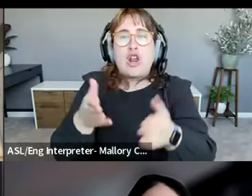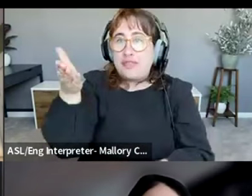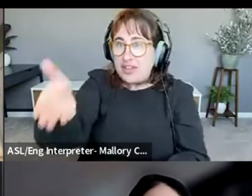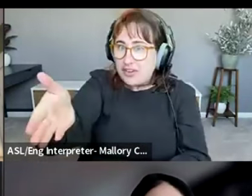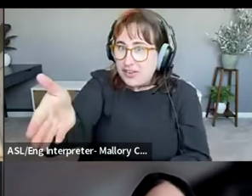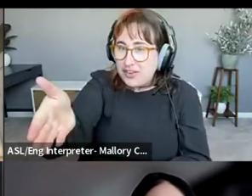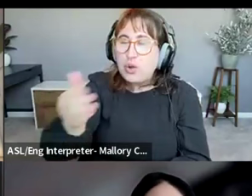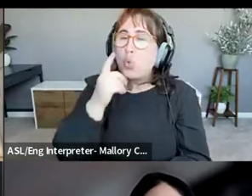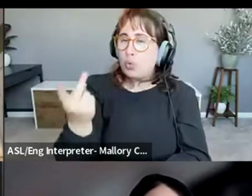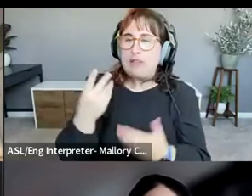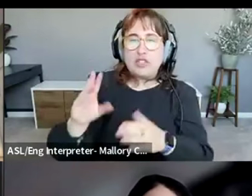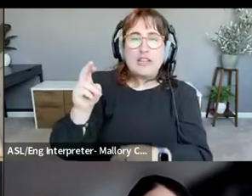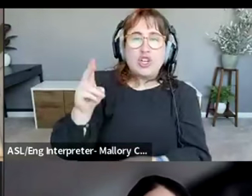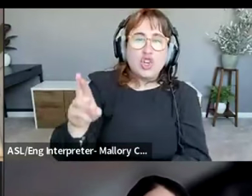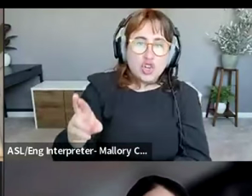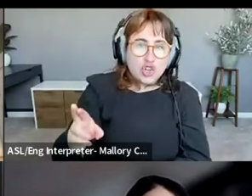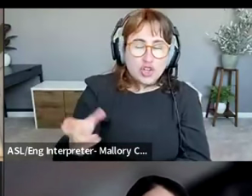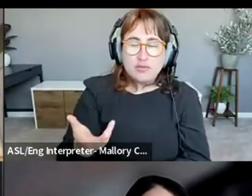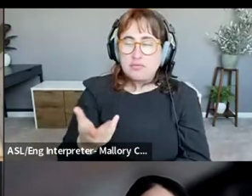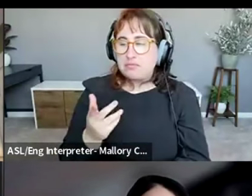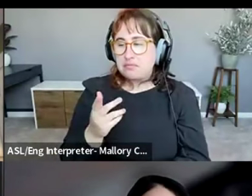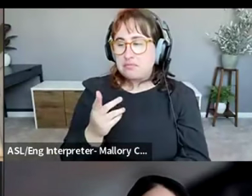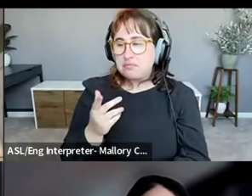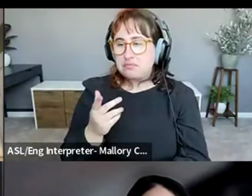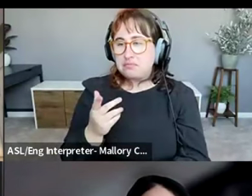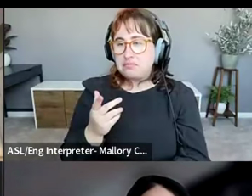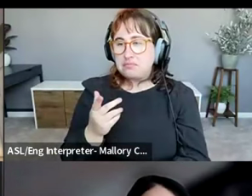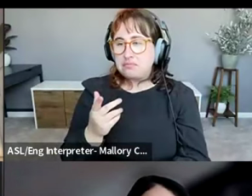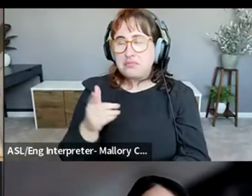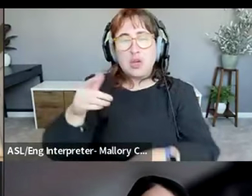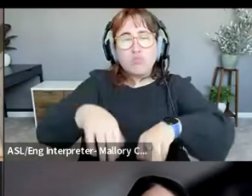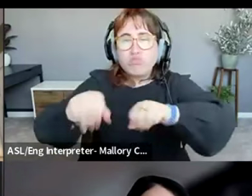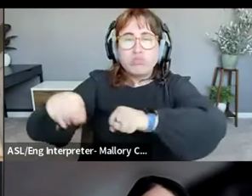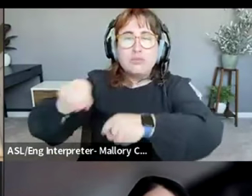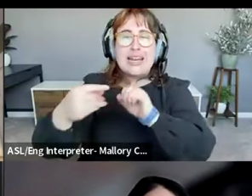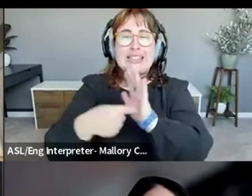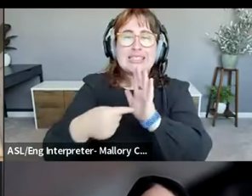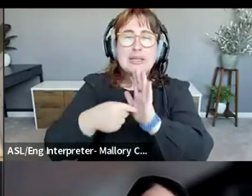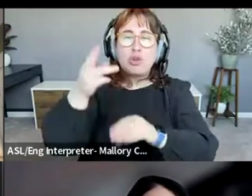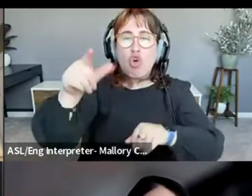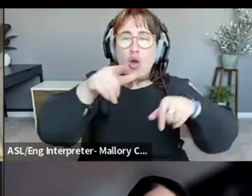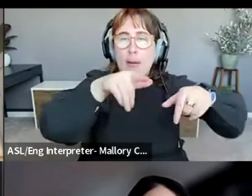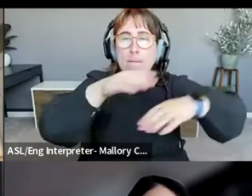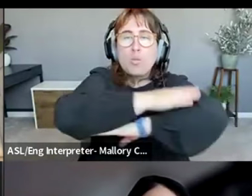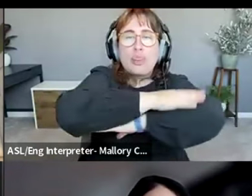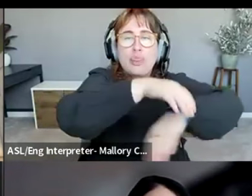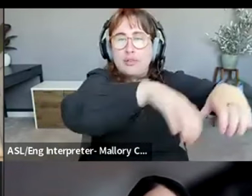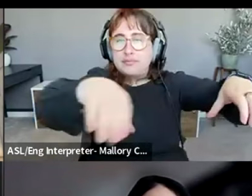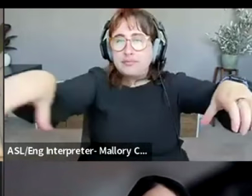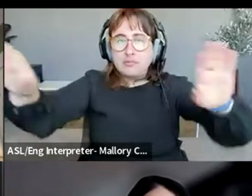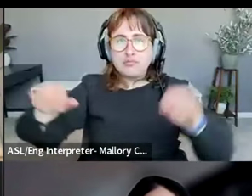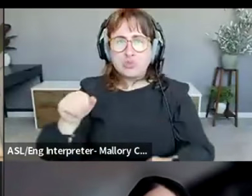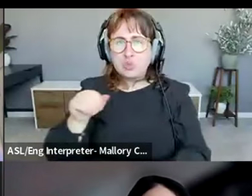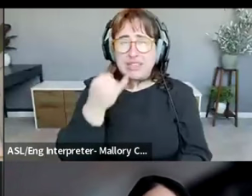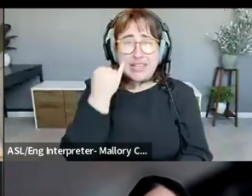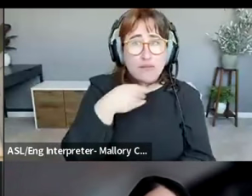were there and helped exhibit in the exhibit hall. So please don't hesitate to reach out